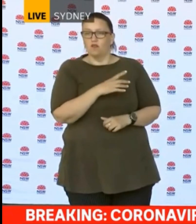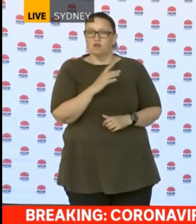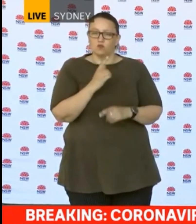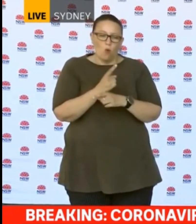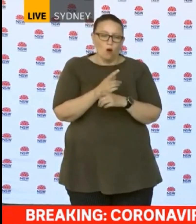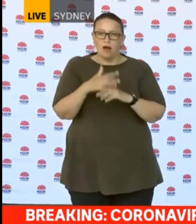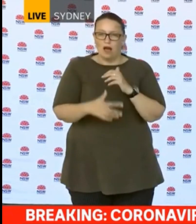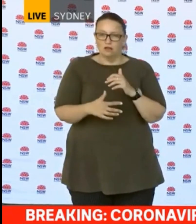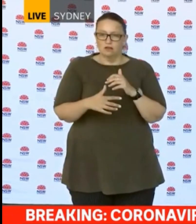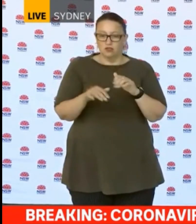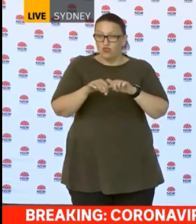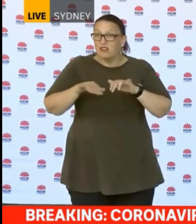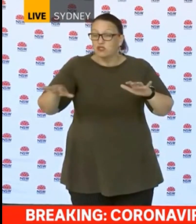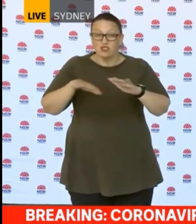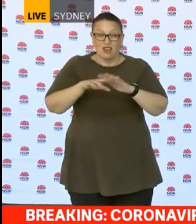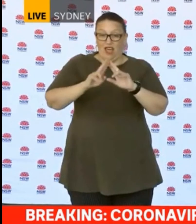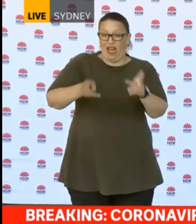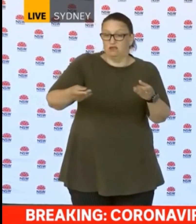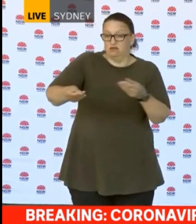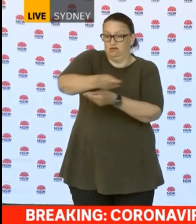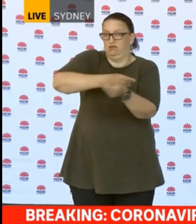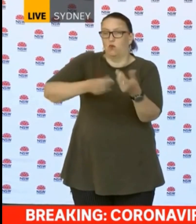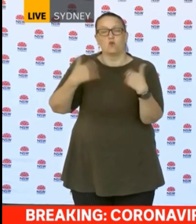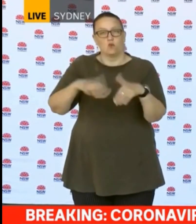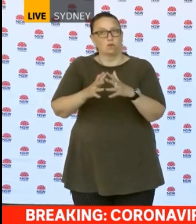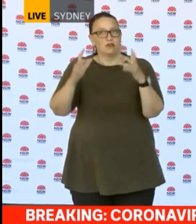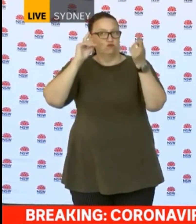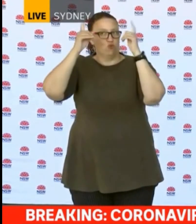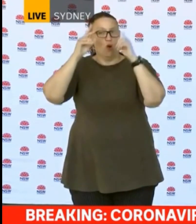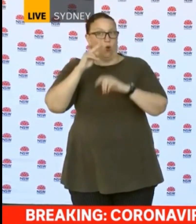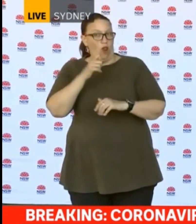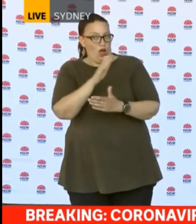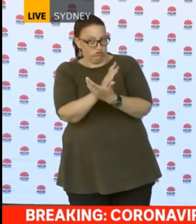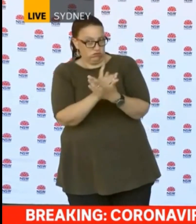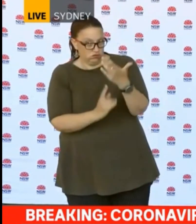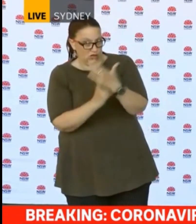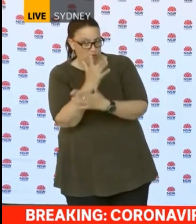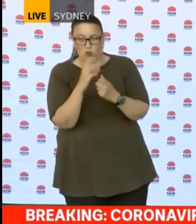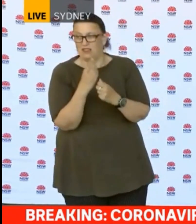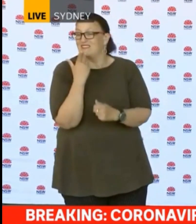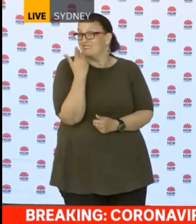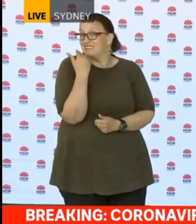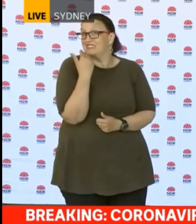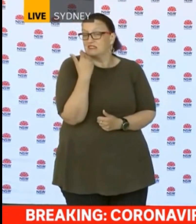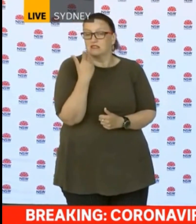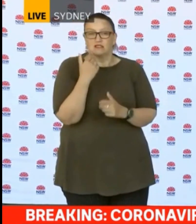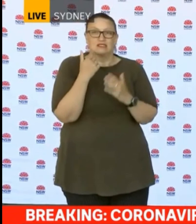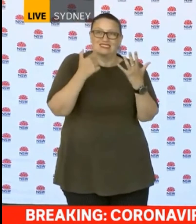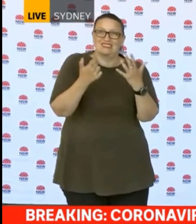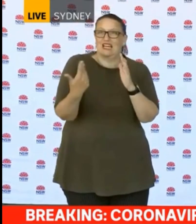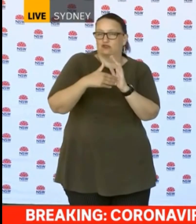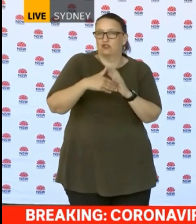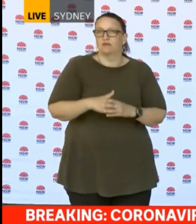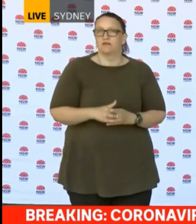households. That's one of the biggest areas of concern. It seems that that's exactly what has now happened with these latest cases. Can